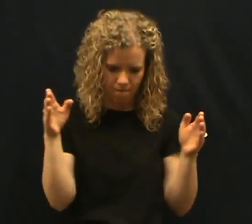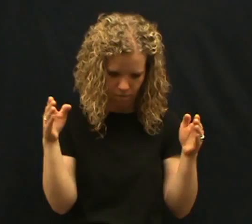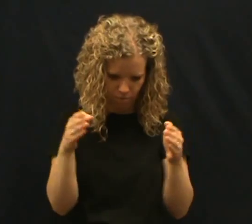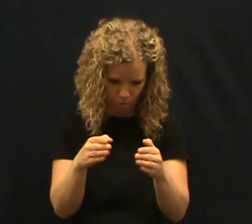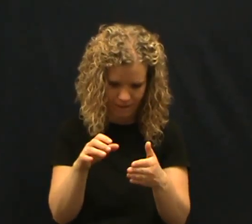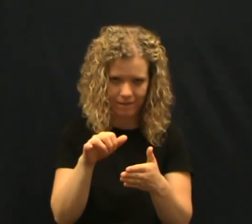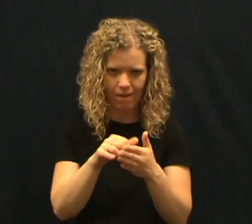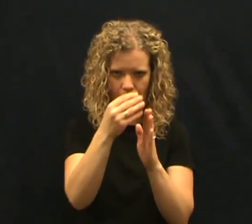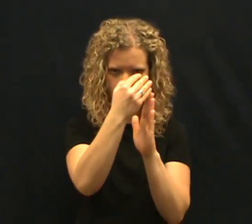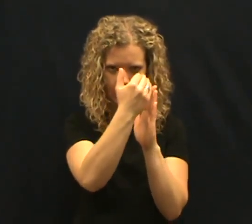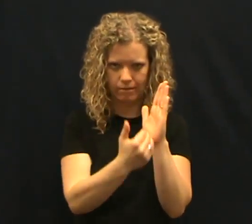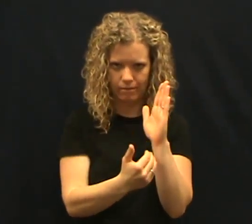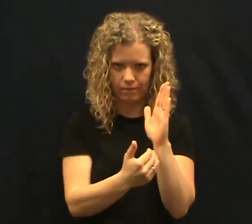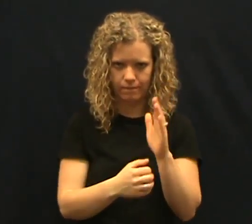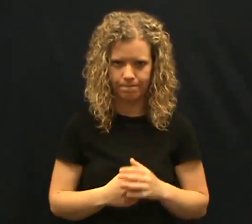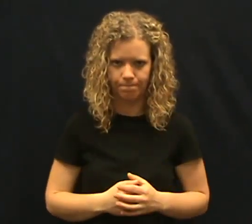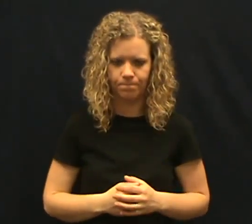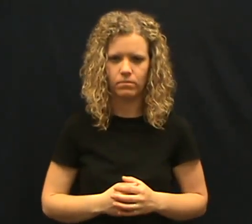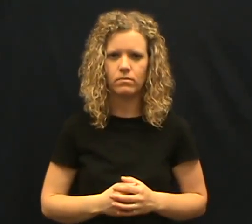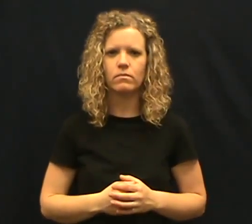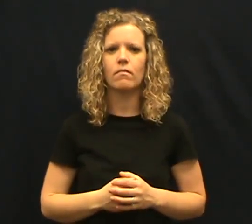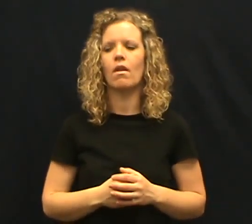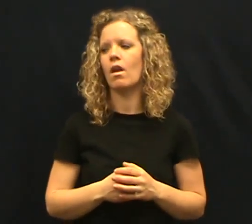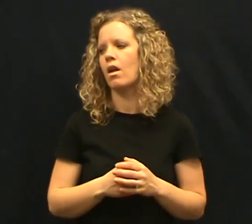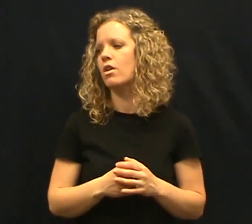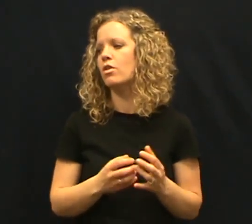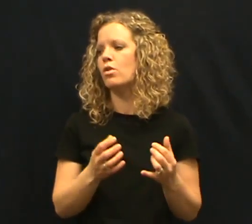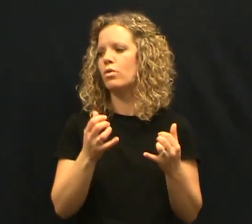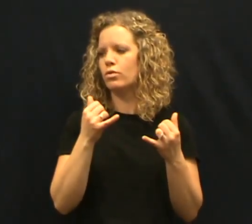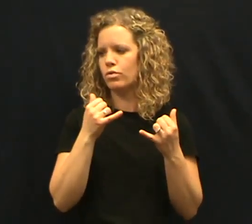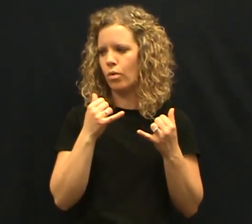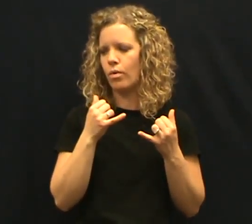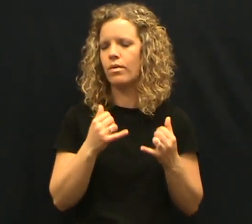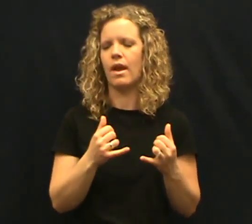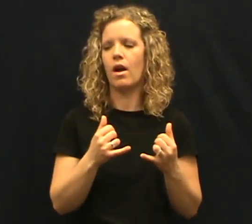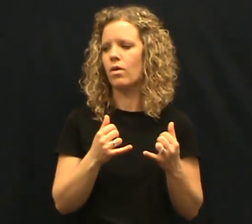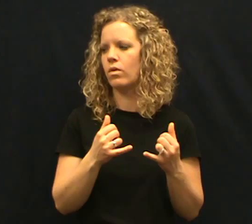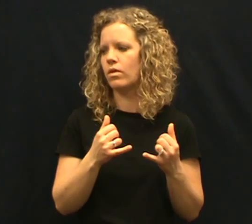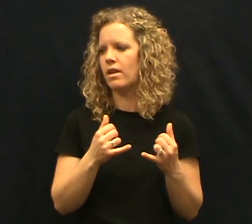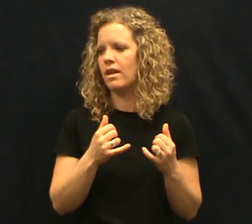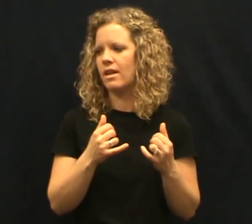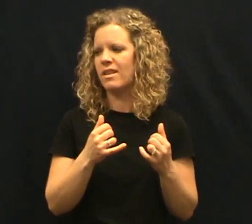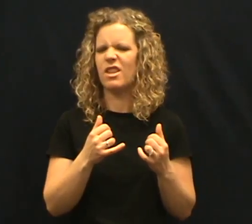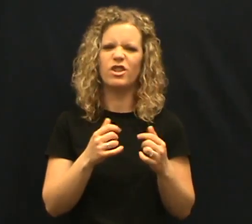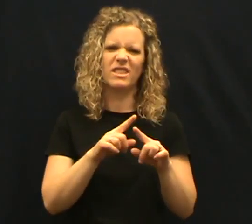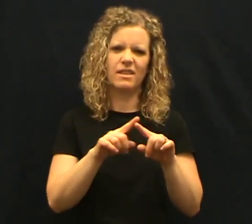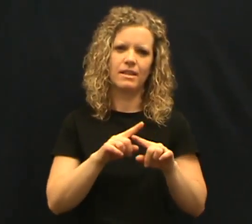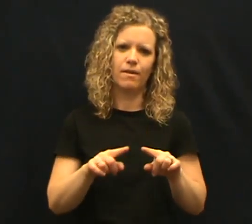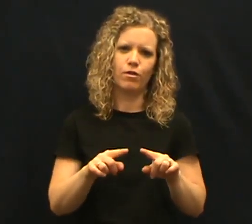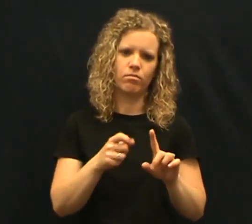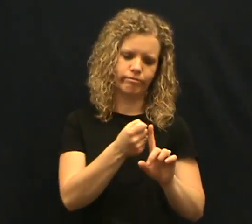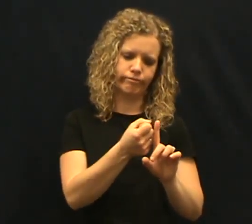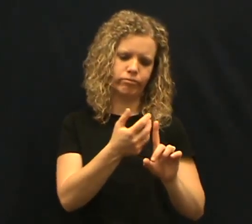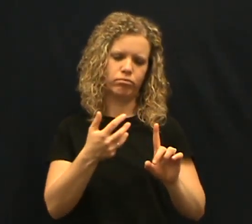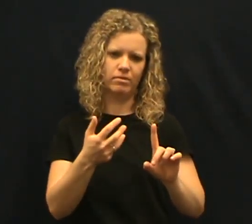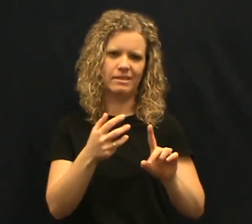slide. So these next slides, we'll take a look at each of the adjustments we just talked about. So we'll go through them